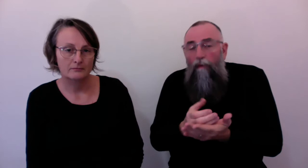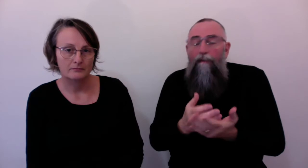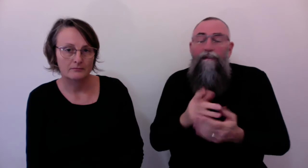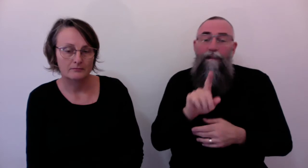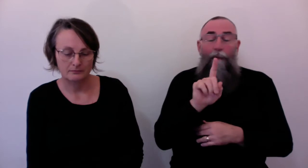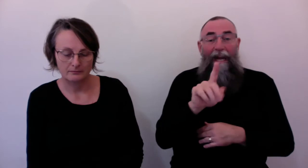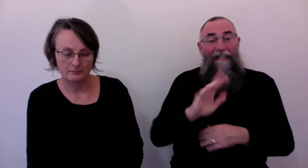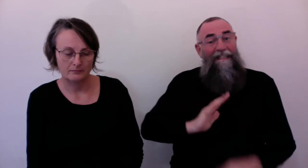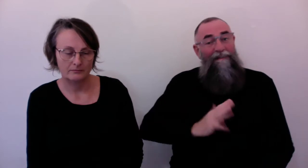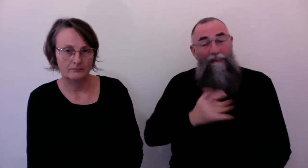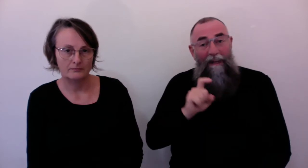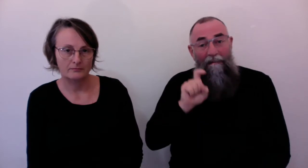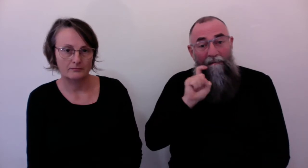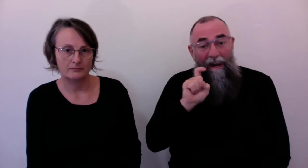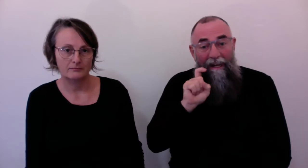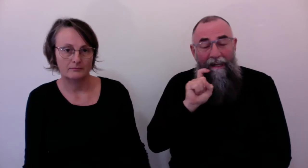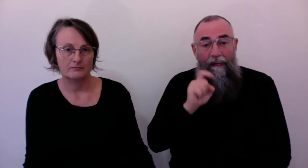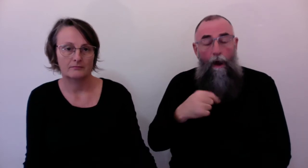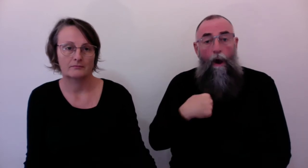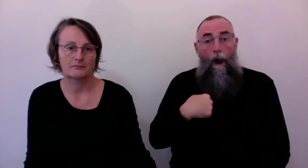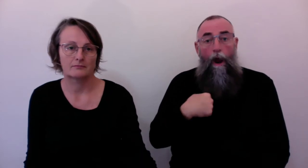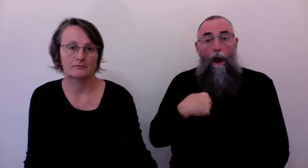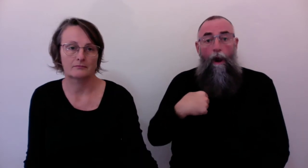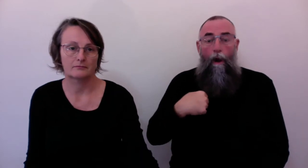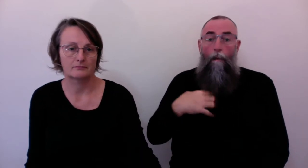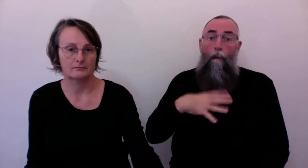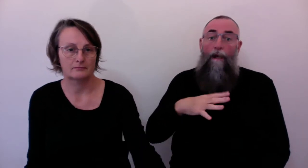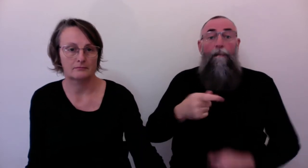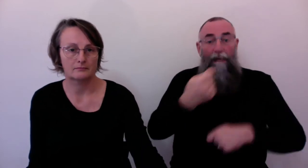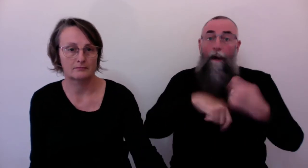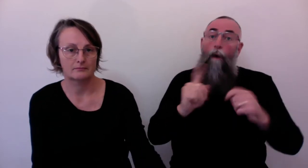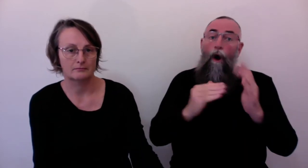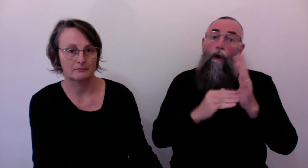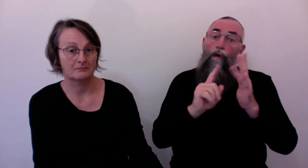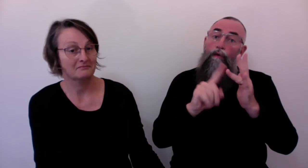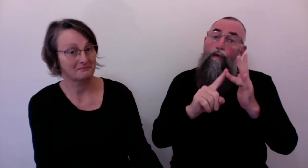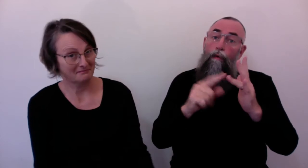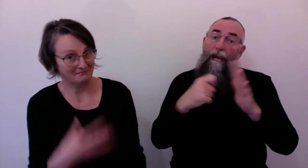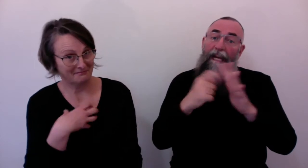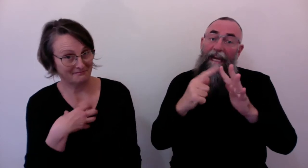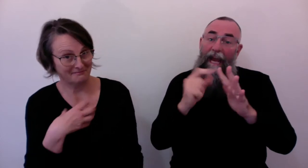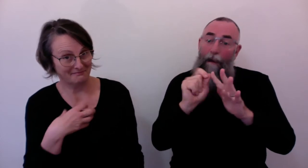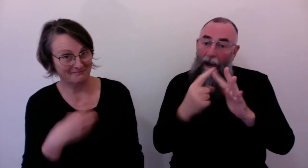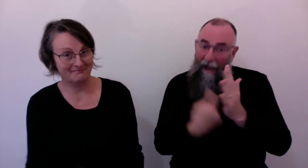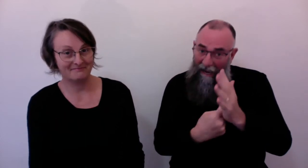funny, before that, I wanted to be a zookeeper. Really? Yeah. And it was funny. I did my